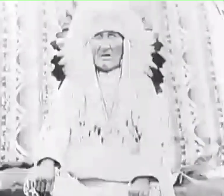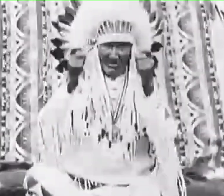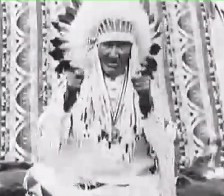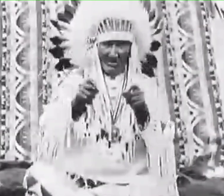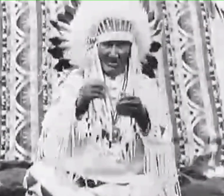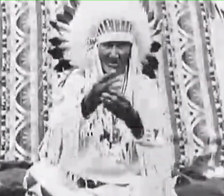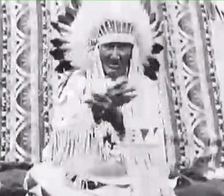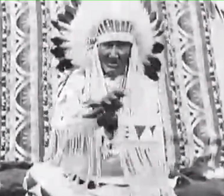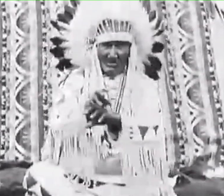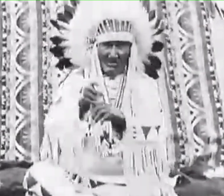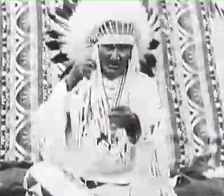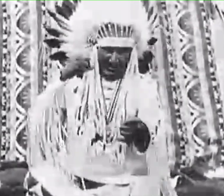Buffaloes with their arrows.